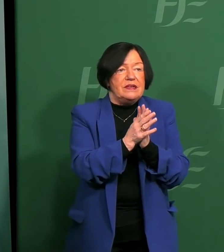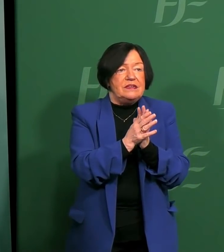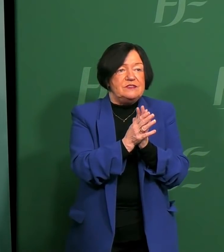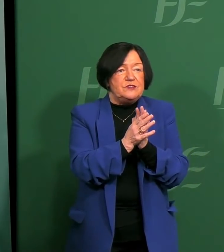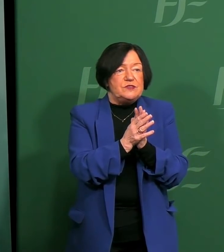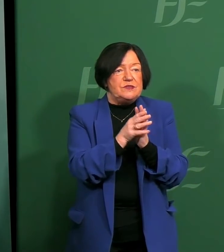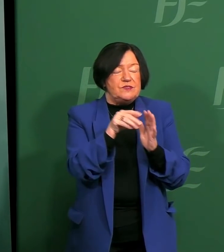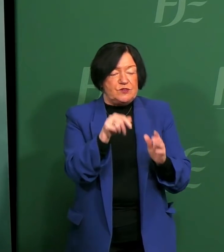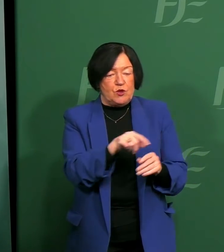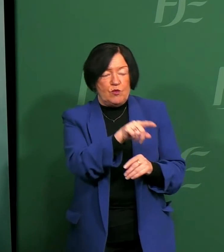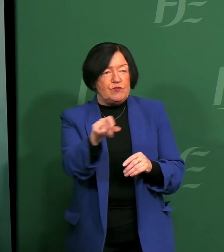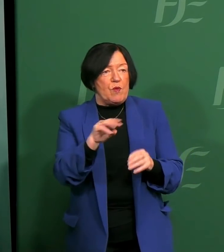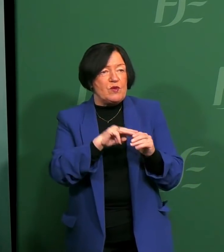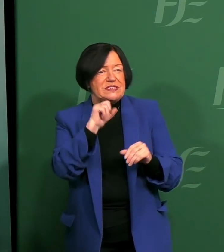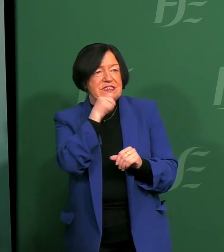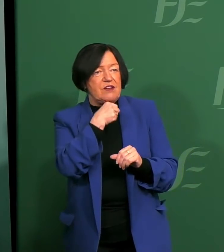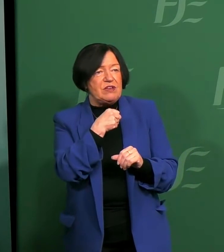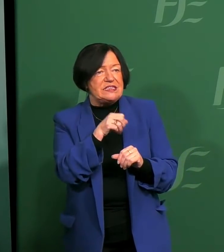speed.